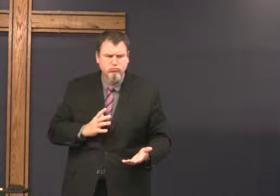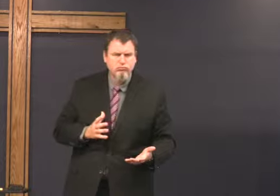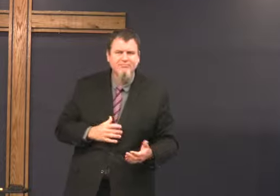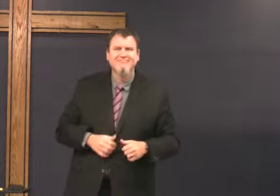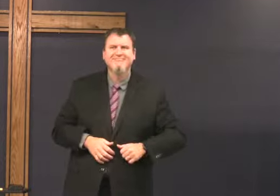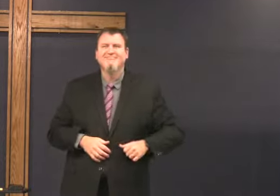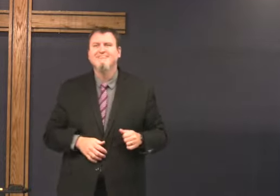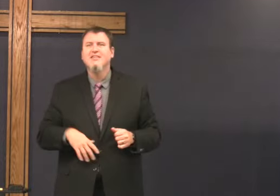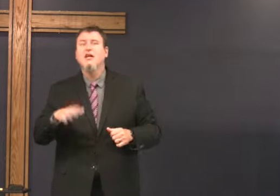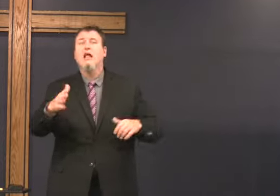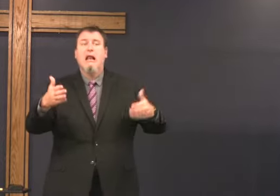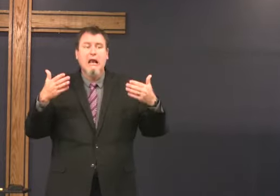brothers,